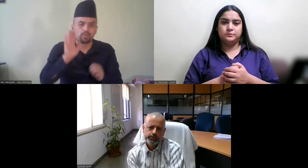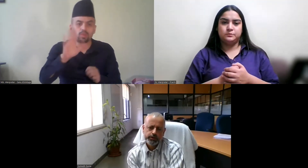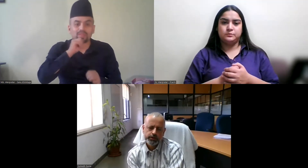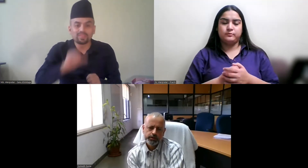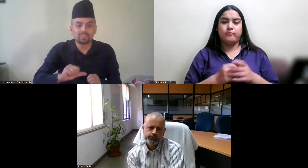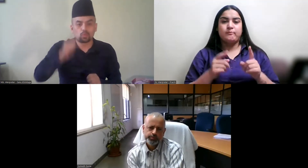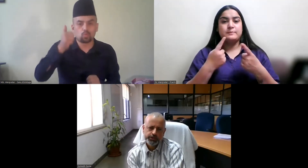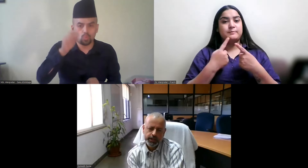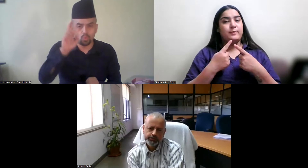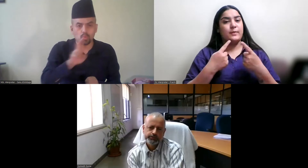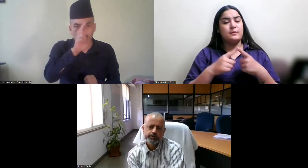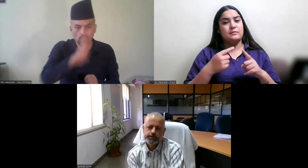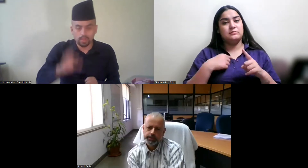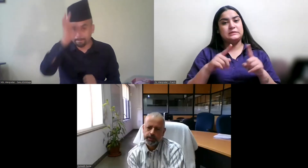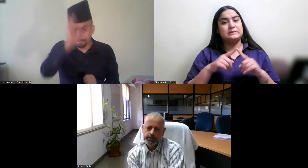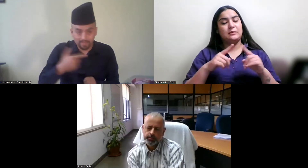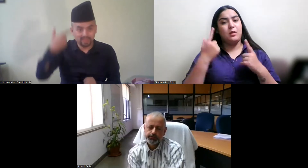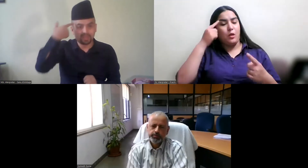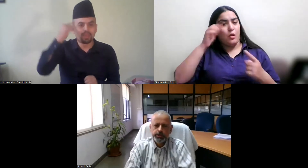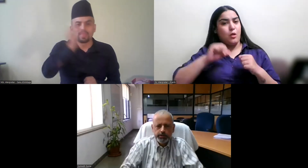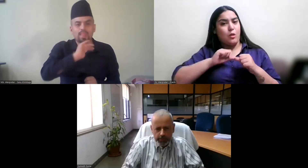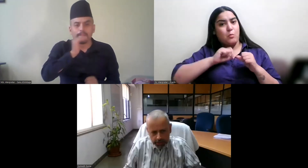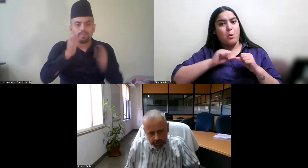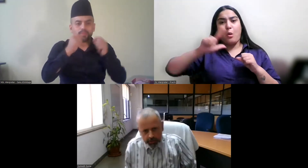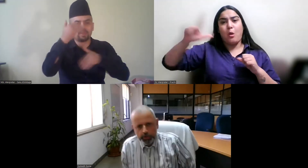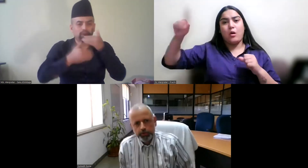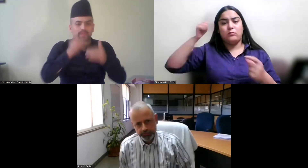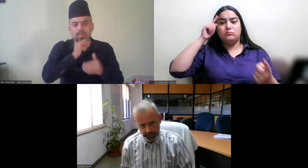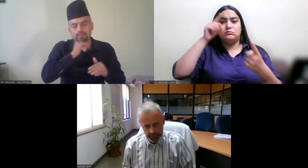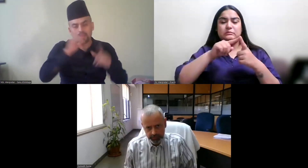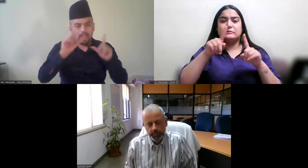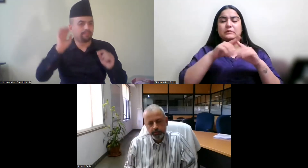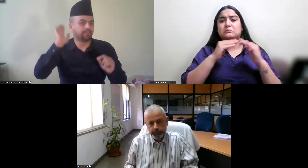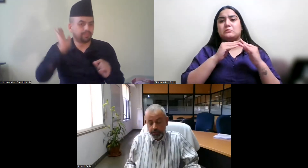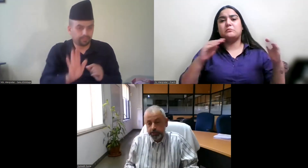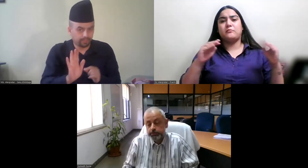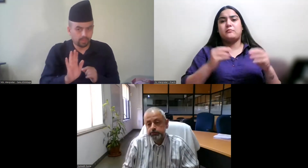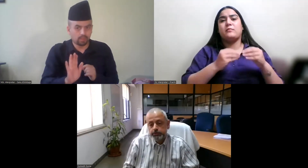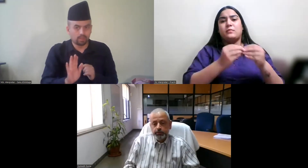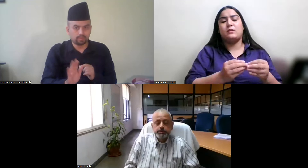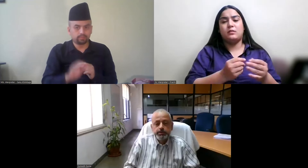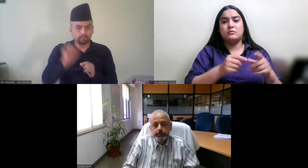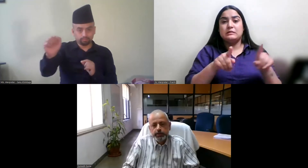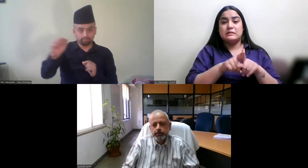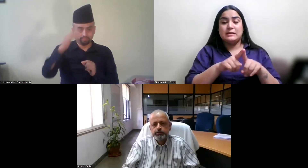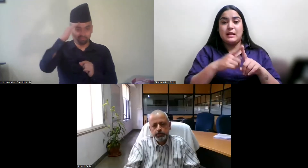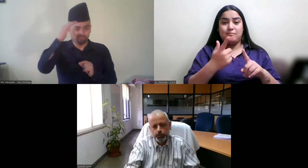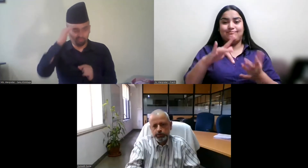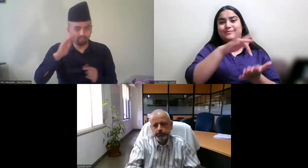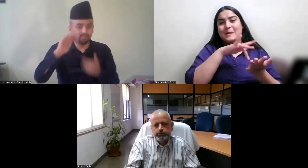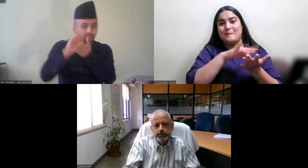and specialized training and capacity building of state agencies, functionaries, and